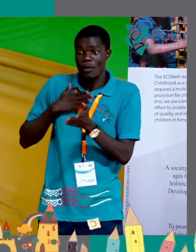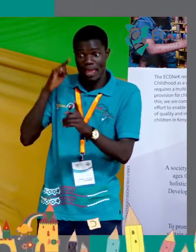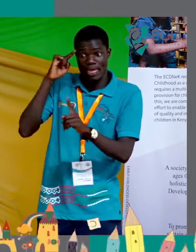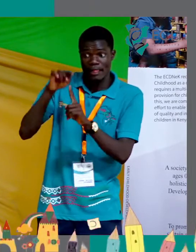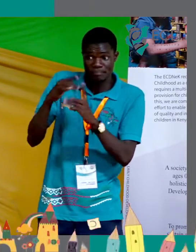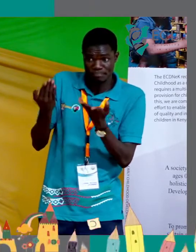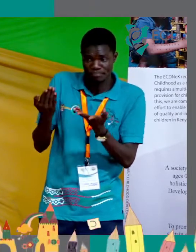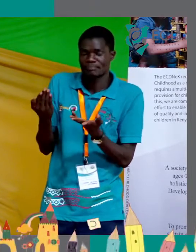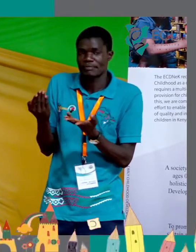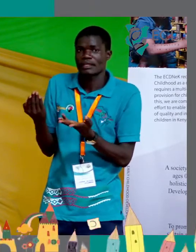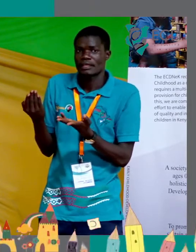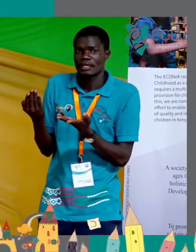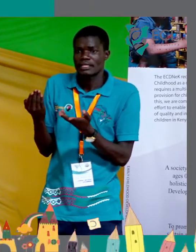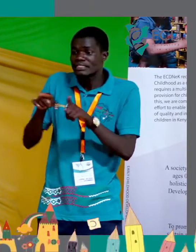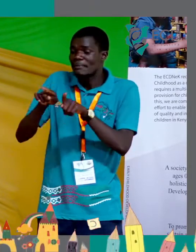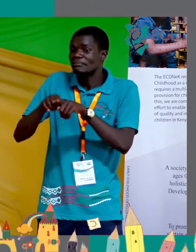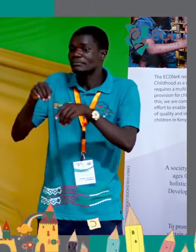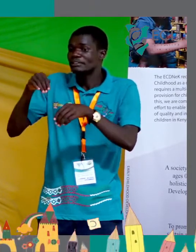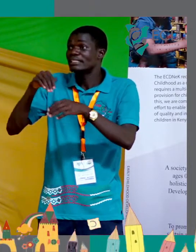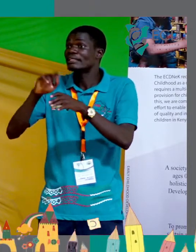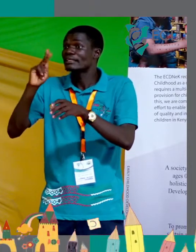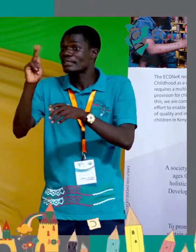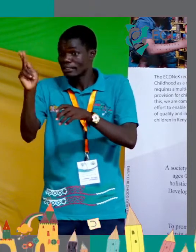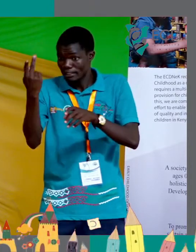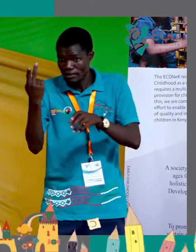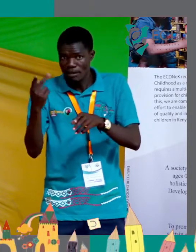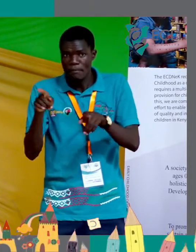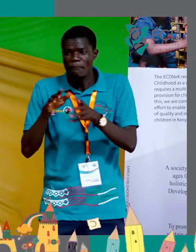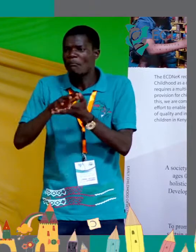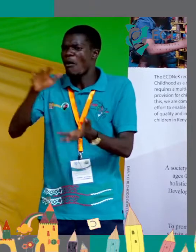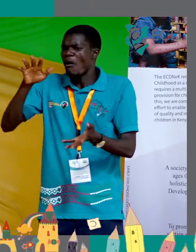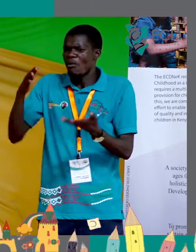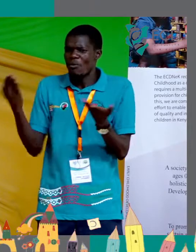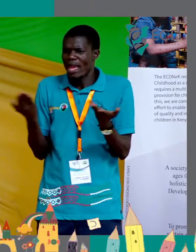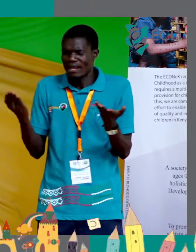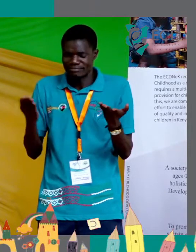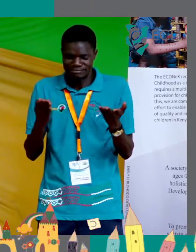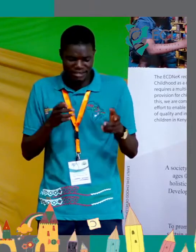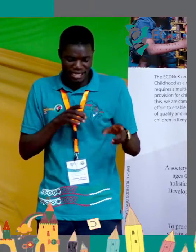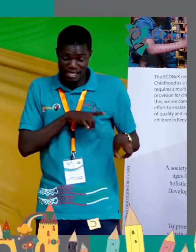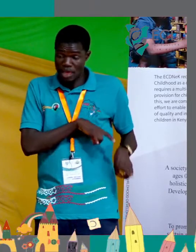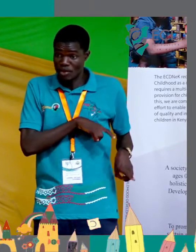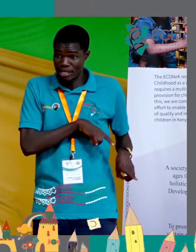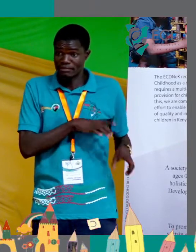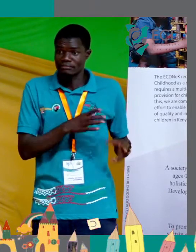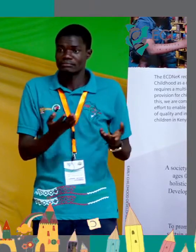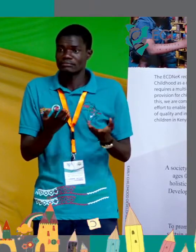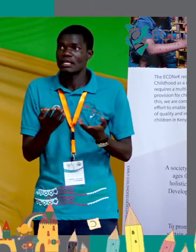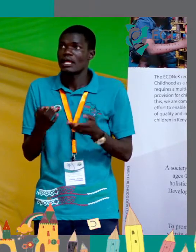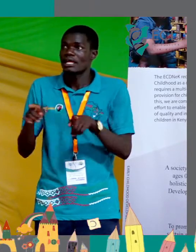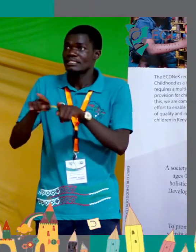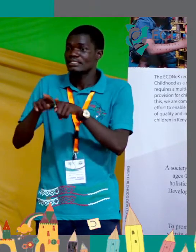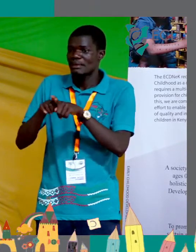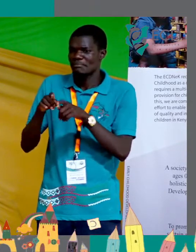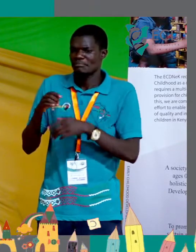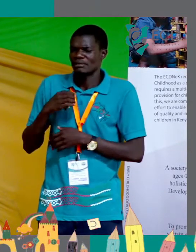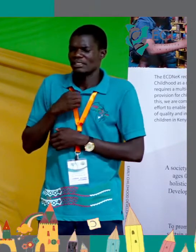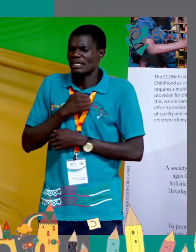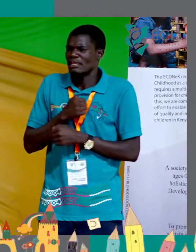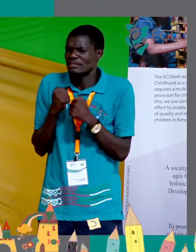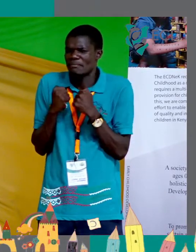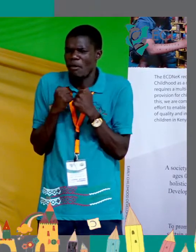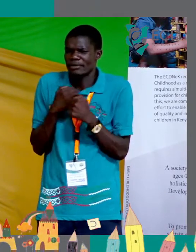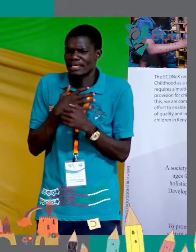top killers in Kenya are diarrhea and pneumonia, the under 5, and also